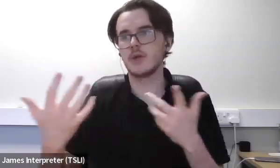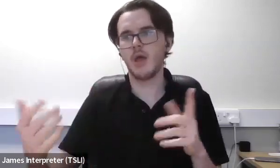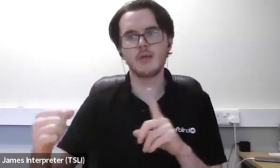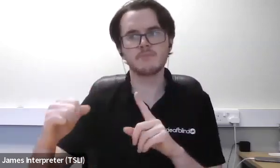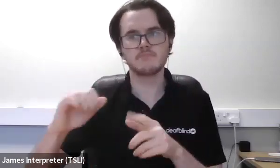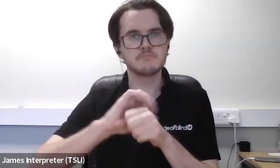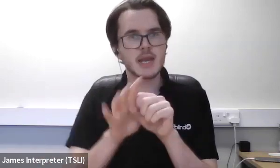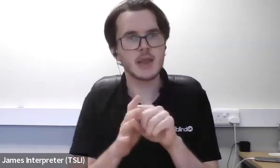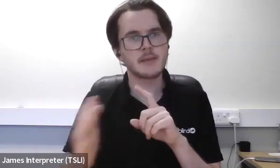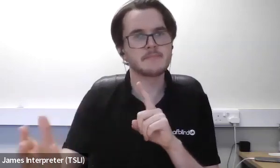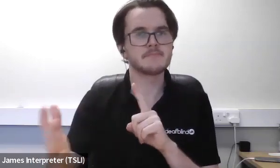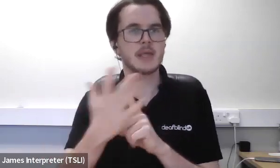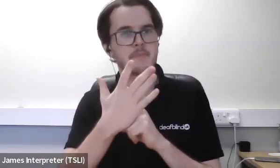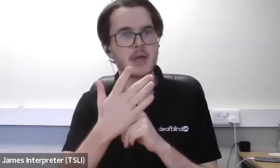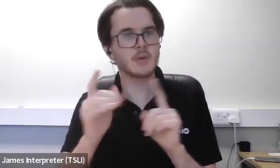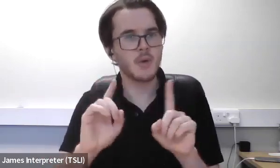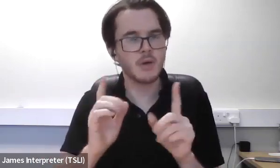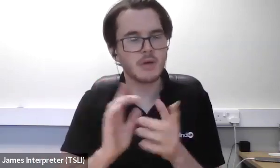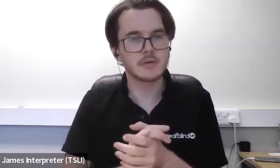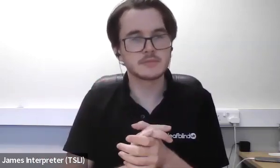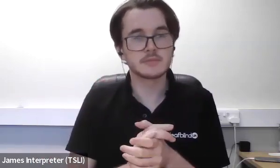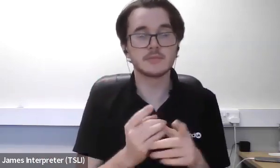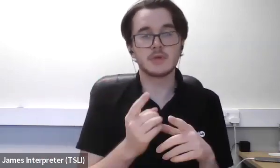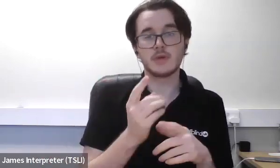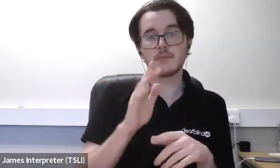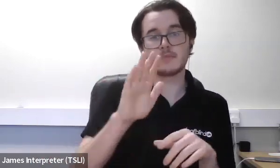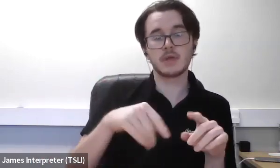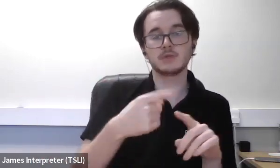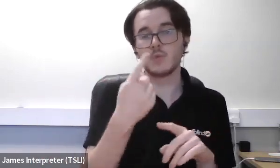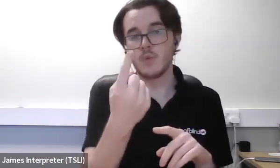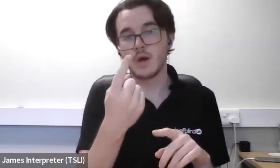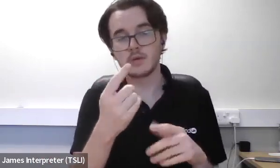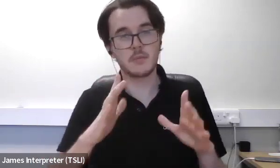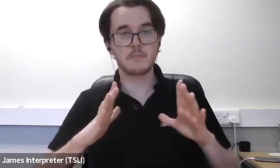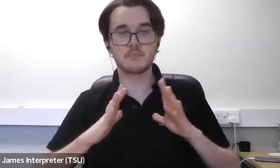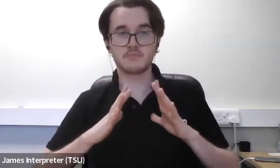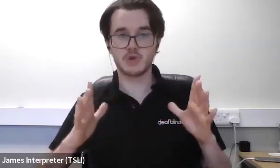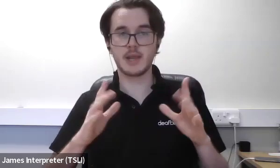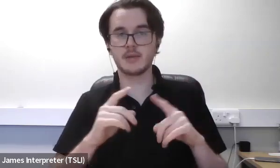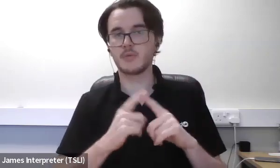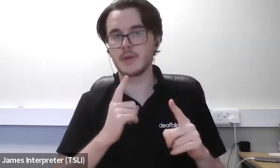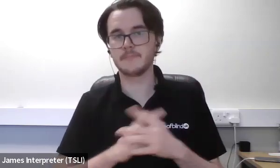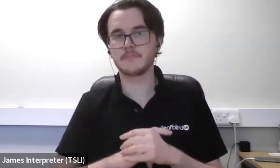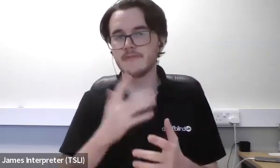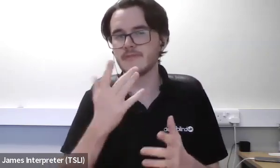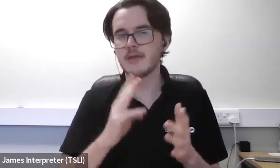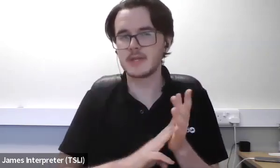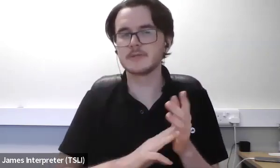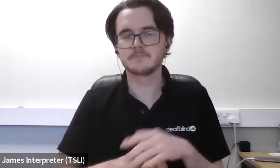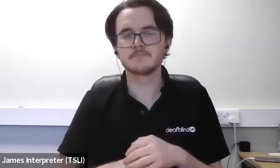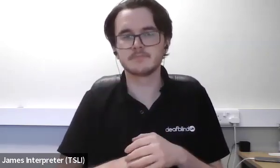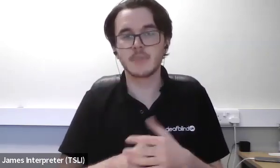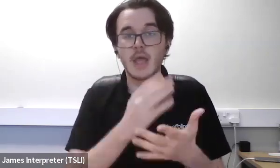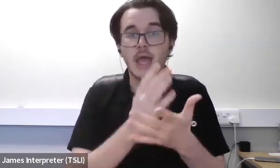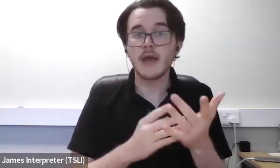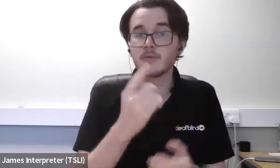At 1:25, we'll have a quick break for 5 minutes. At 1:30, we will then go